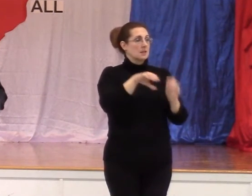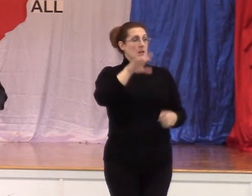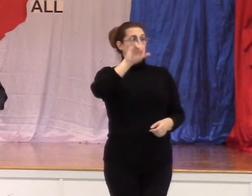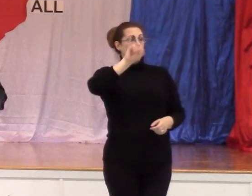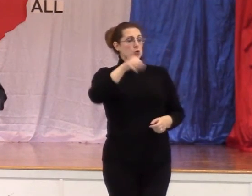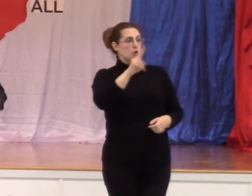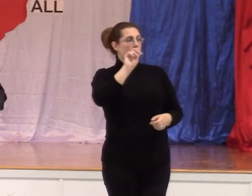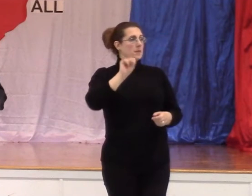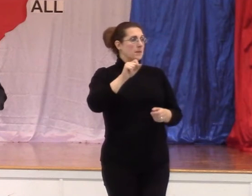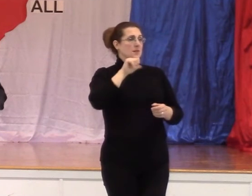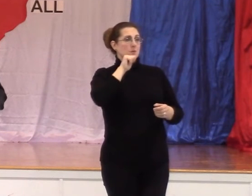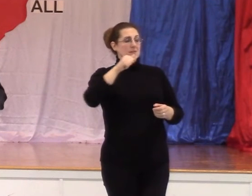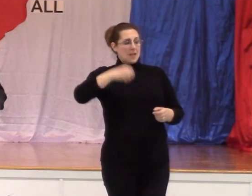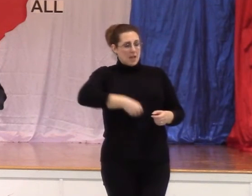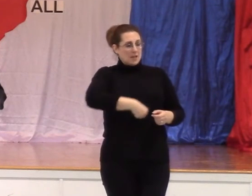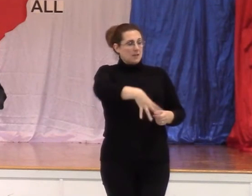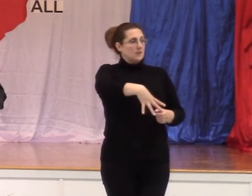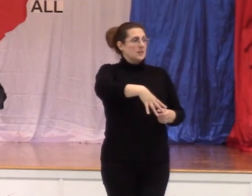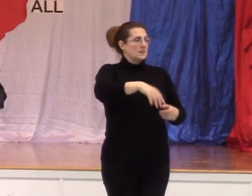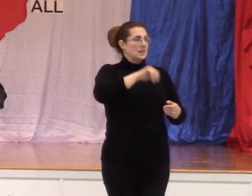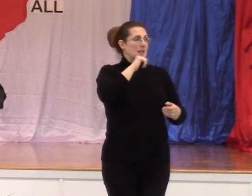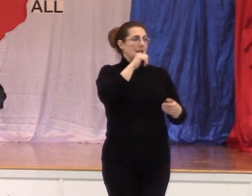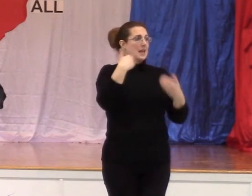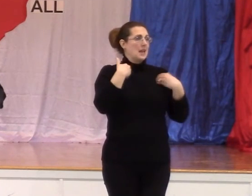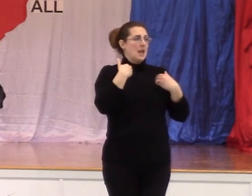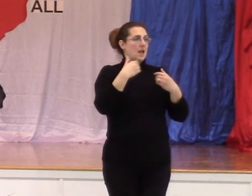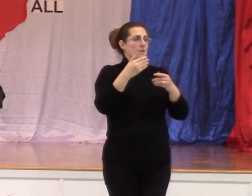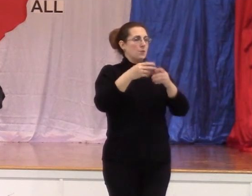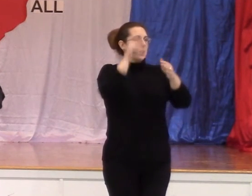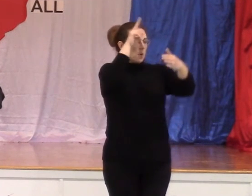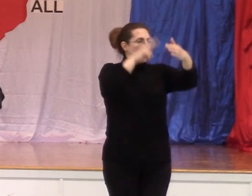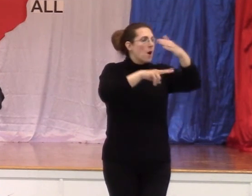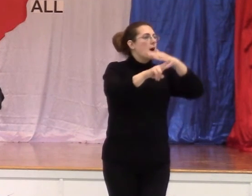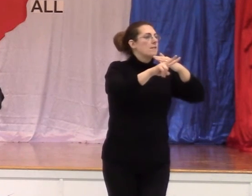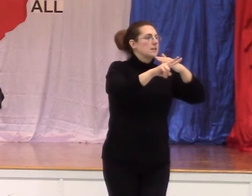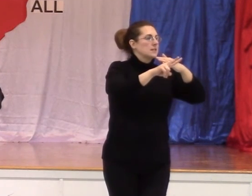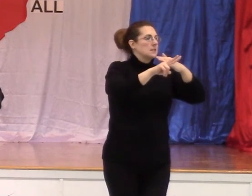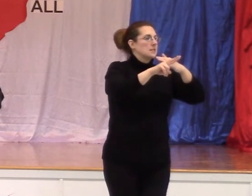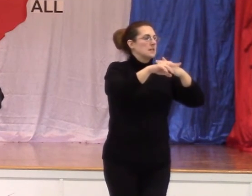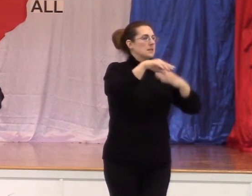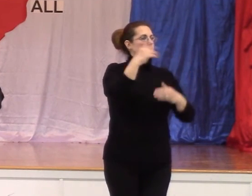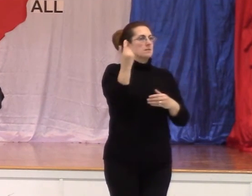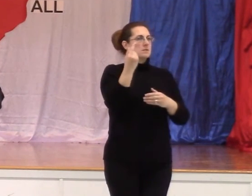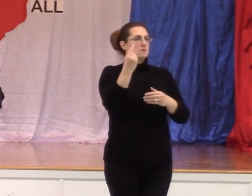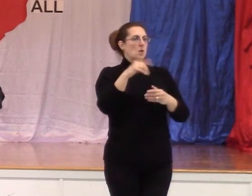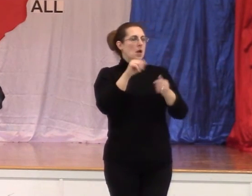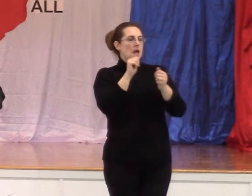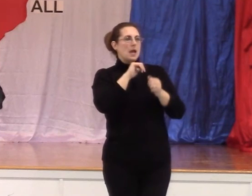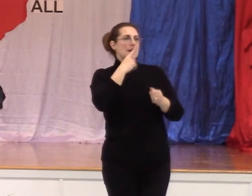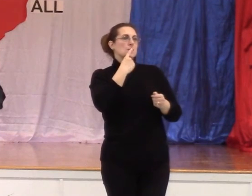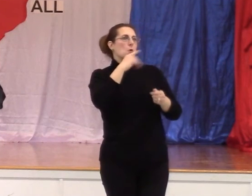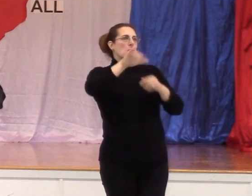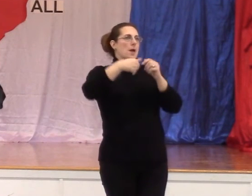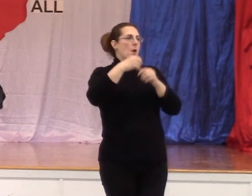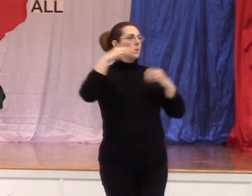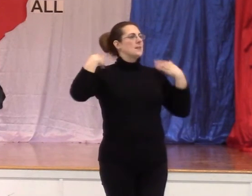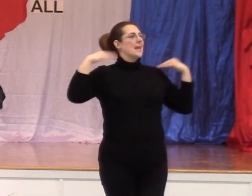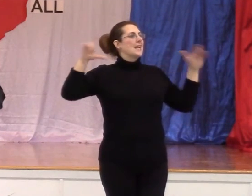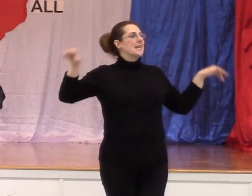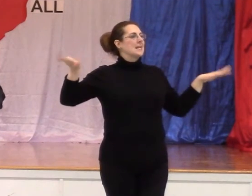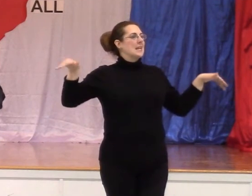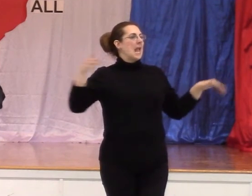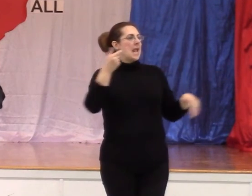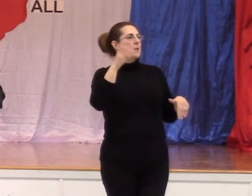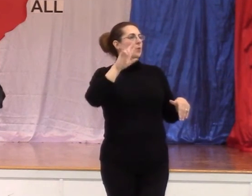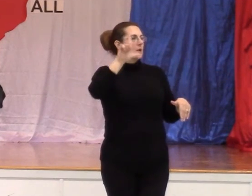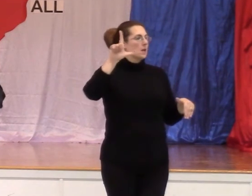conceived without the preceding word of Gabriel, nor did he leap in his mother's womb without the voice of Mary. And Peter